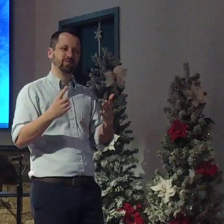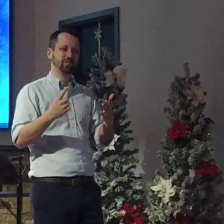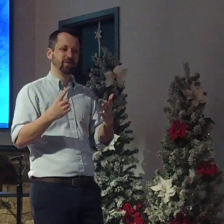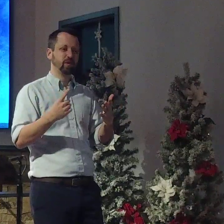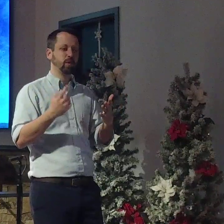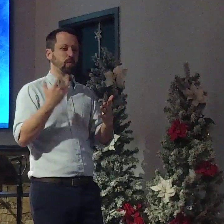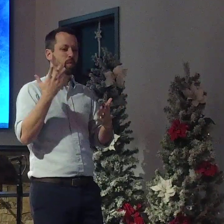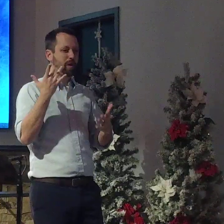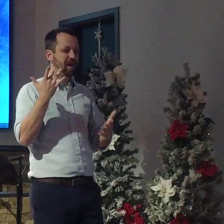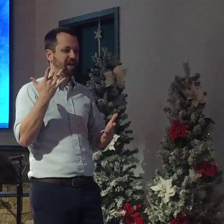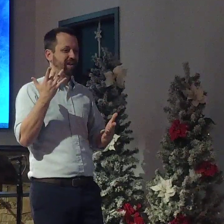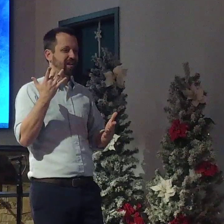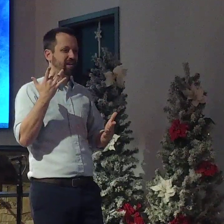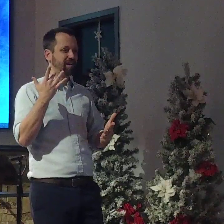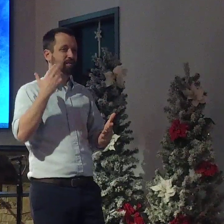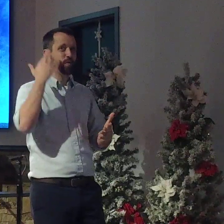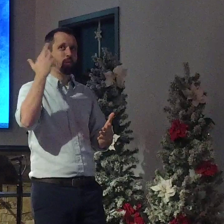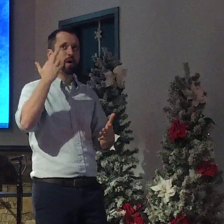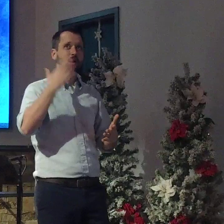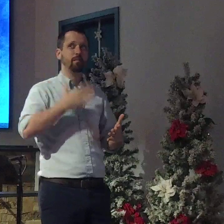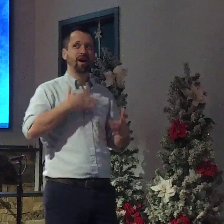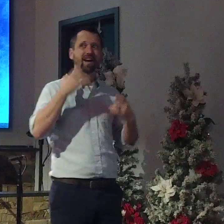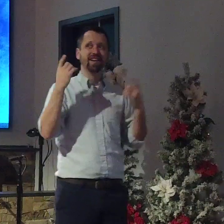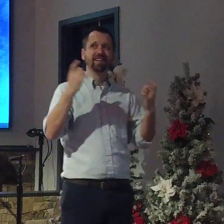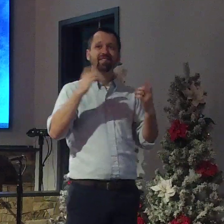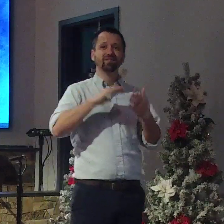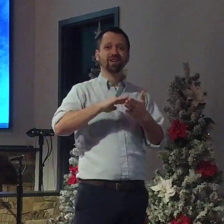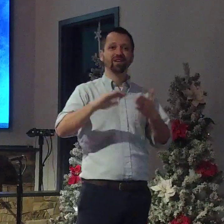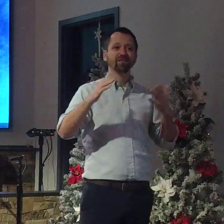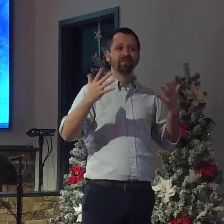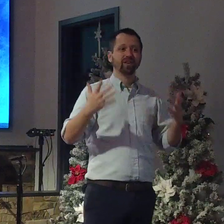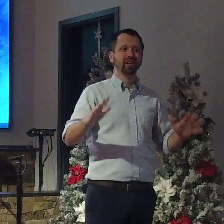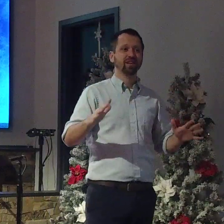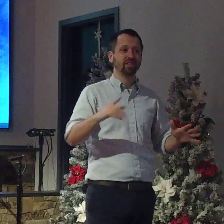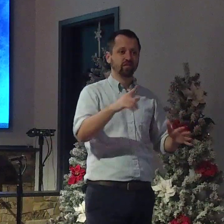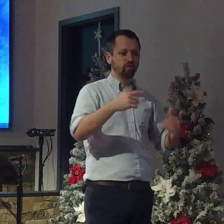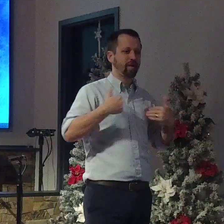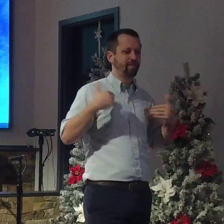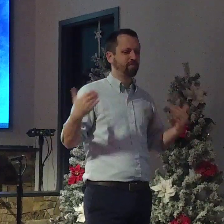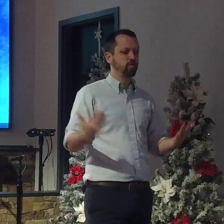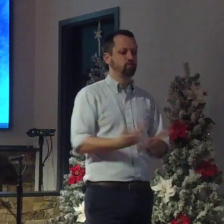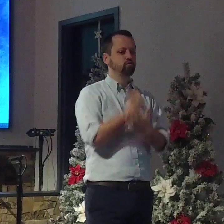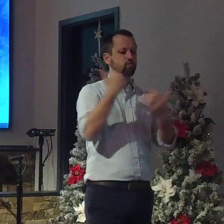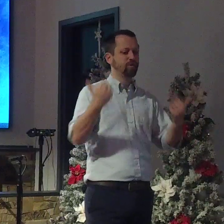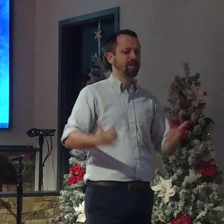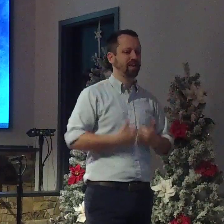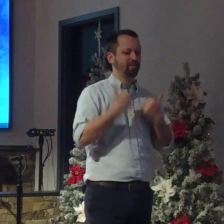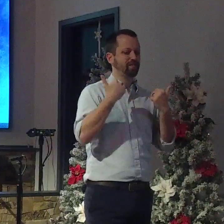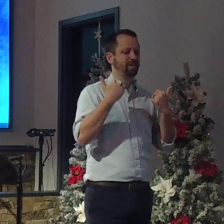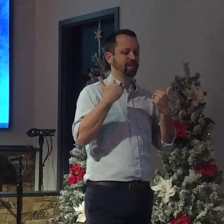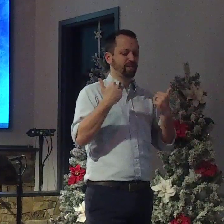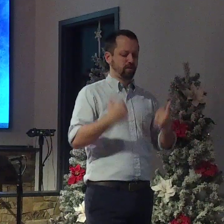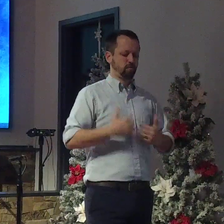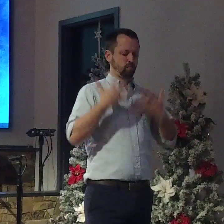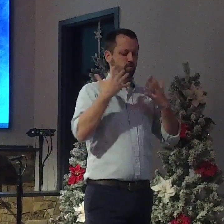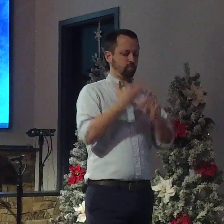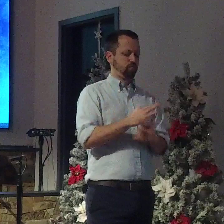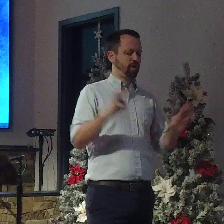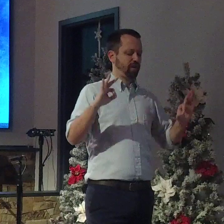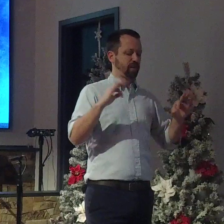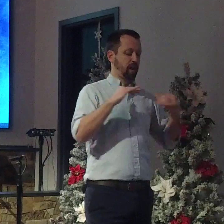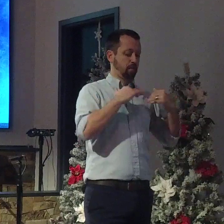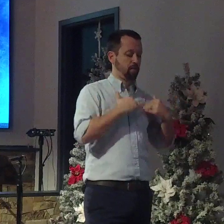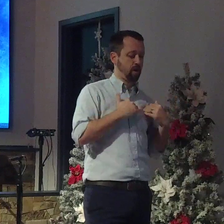Yes. I can't imagine. It doesn't mean your life is perfect. It doesn't mean everything's going to go right. But being with Christ is